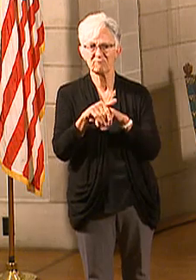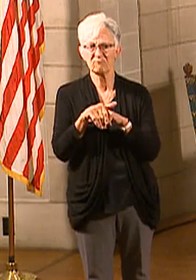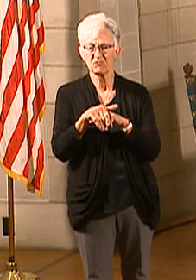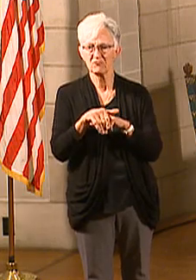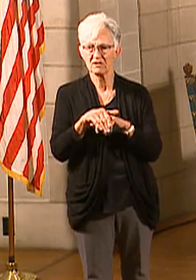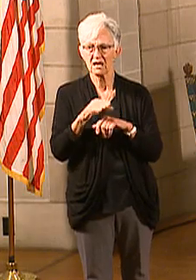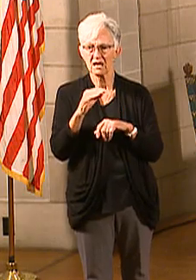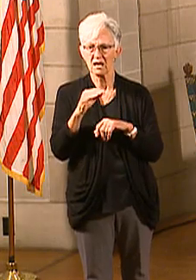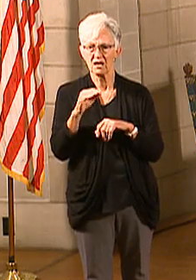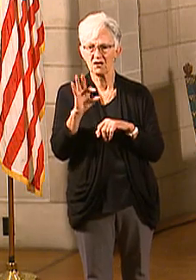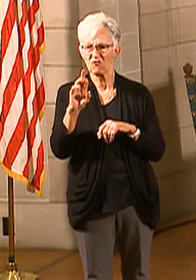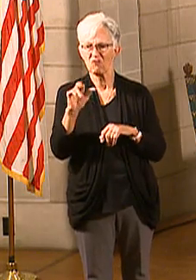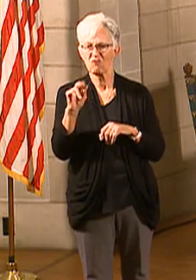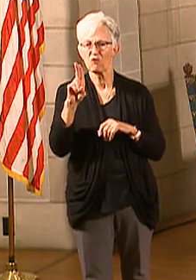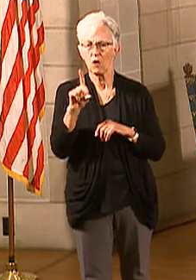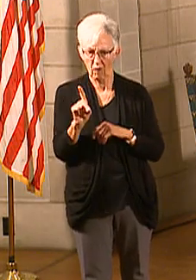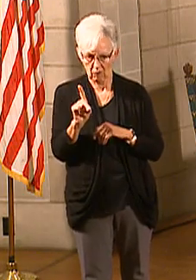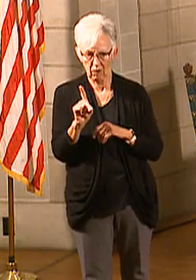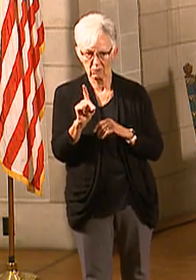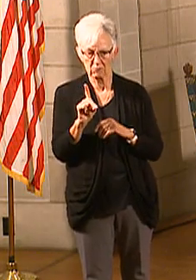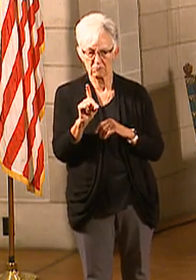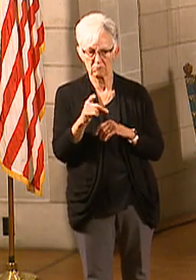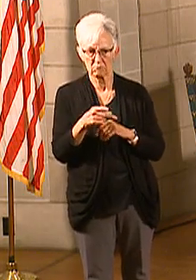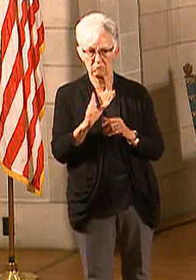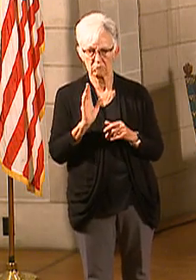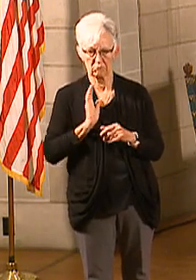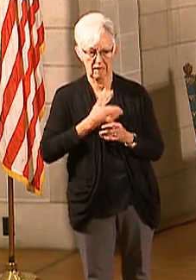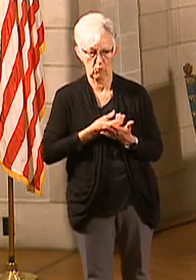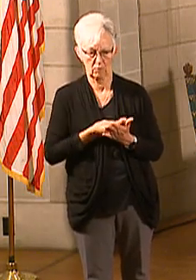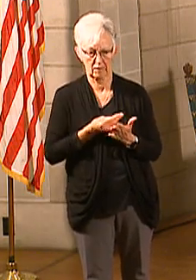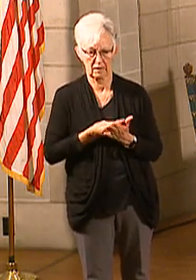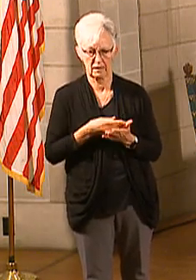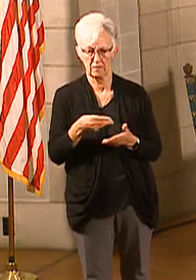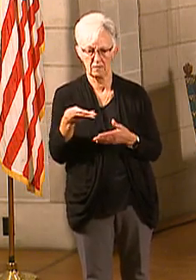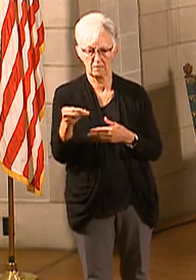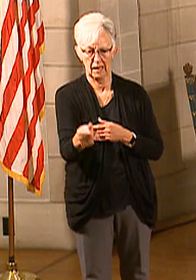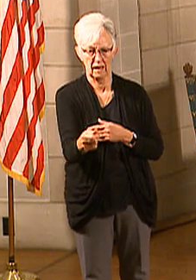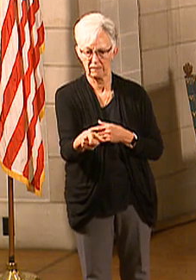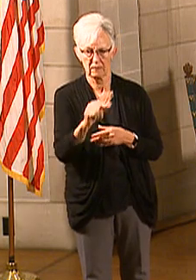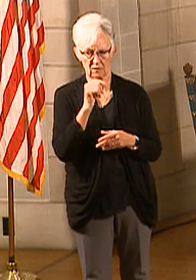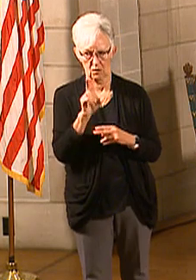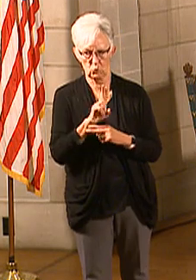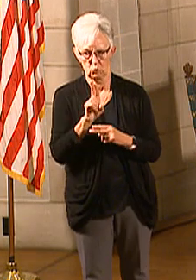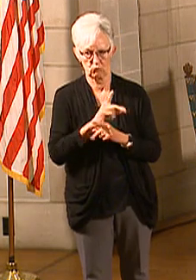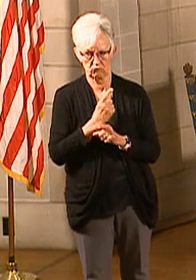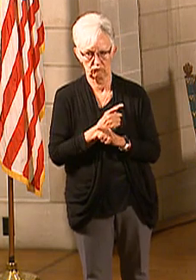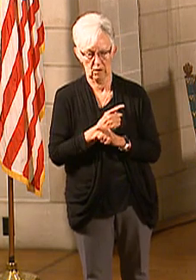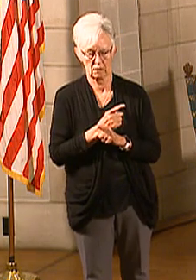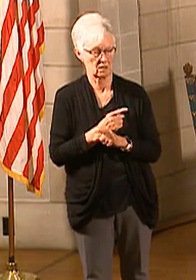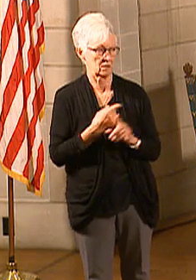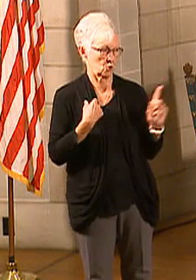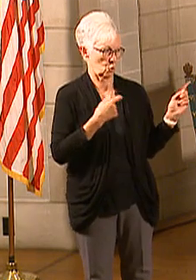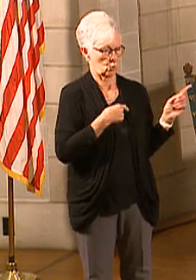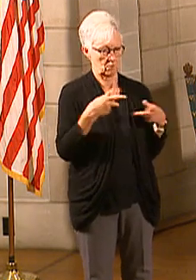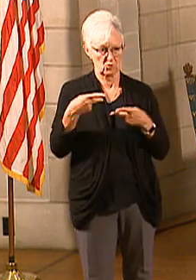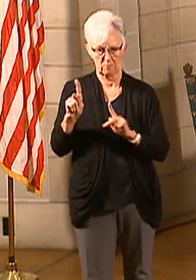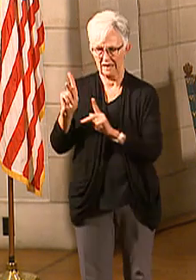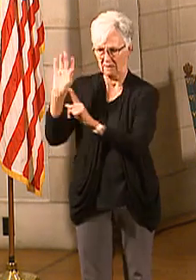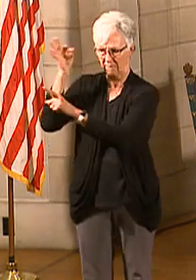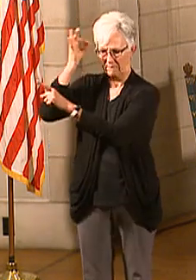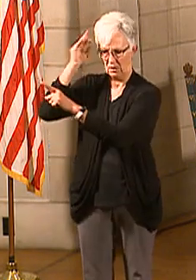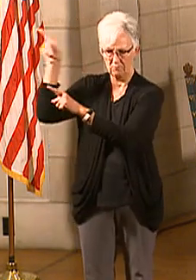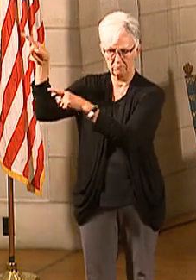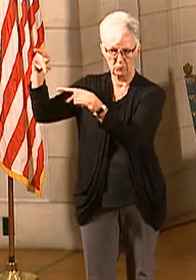We'll let the Attorney General or the other officials that are investigating this handle that part. You know, as far as we're concerned, we wanted to just